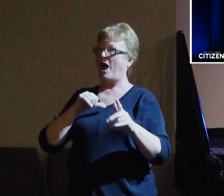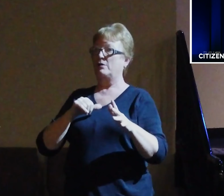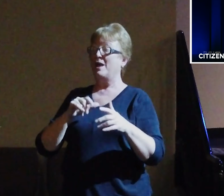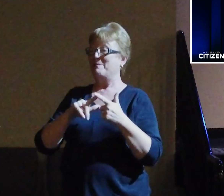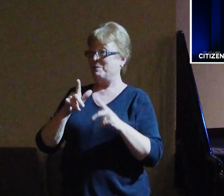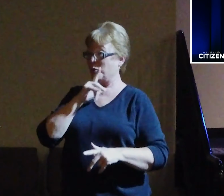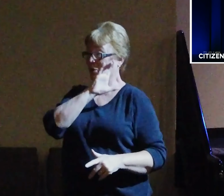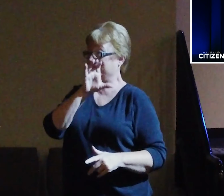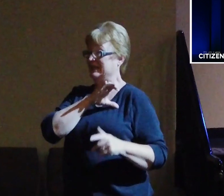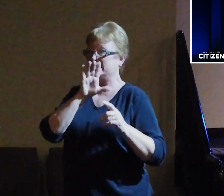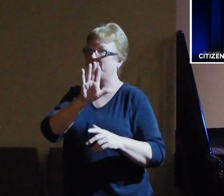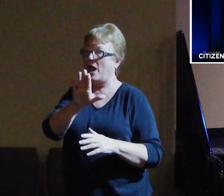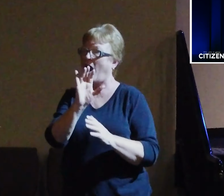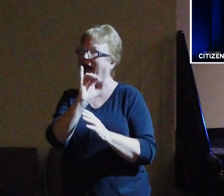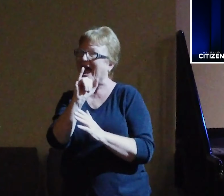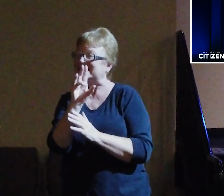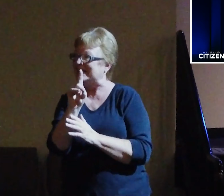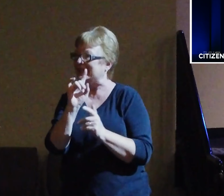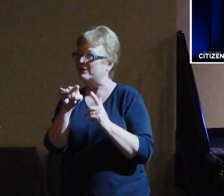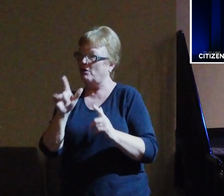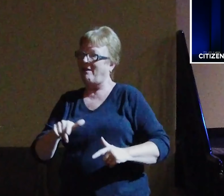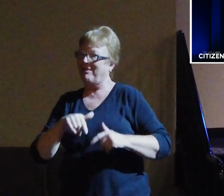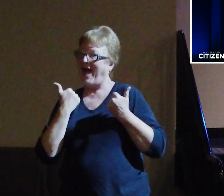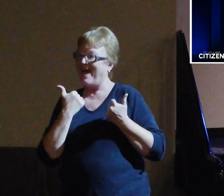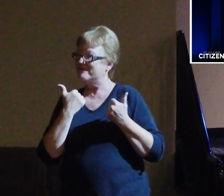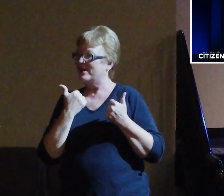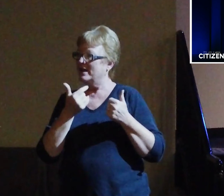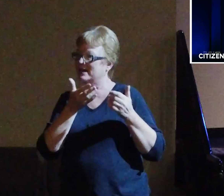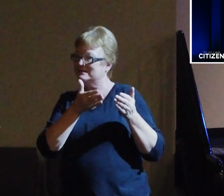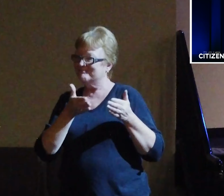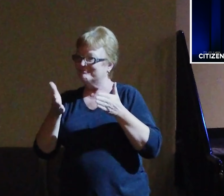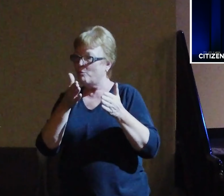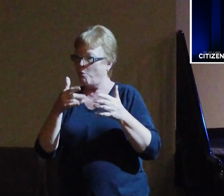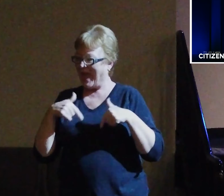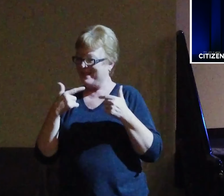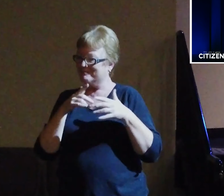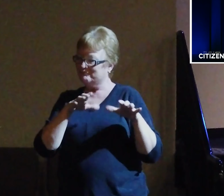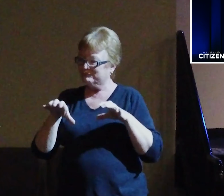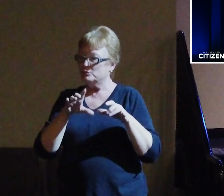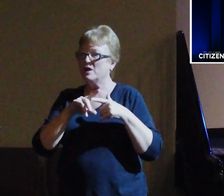were citizens, their identity and their lifestyle were wrapped up in these very things.